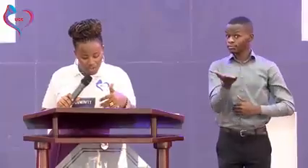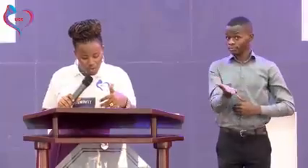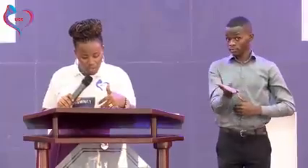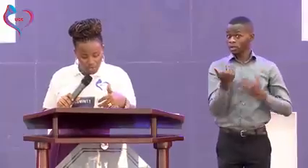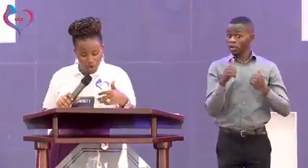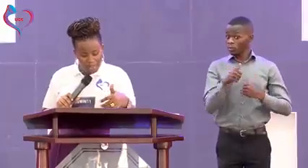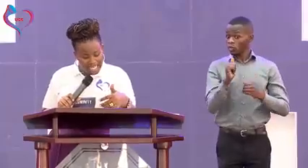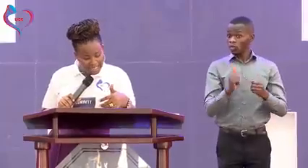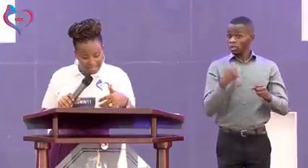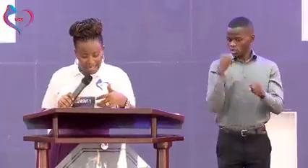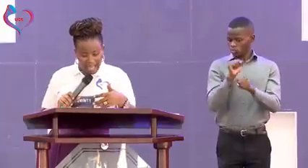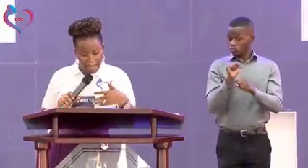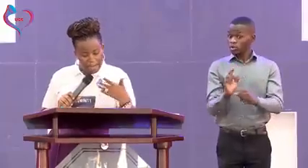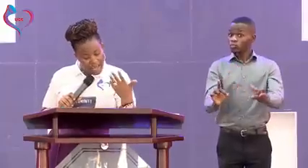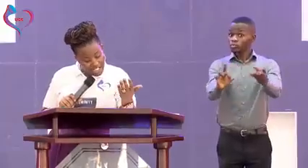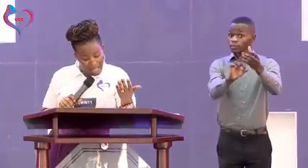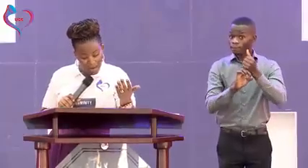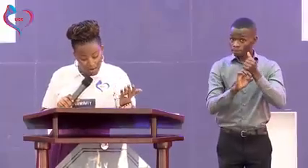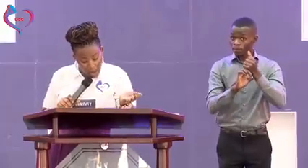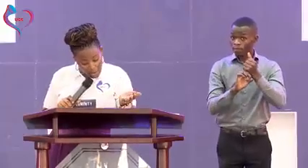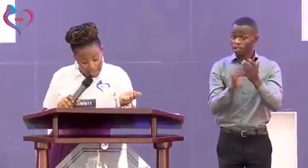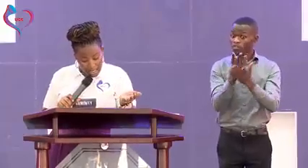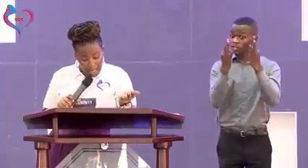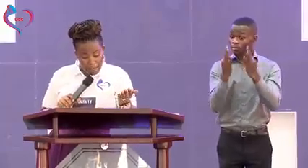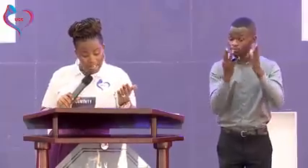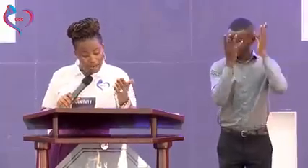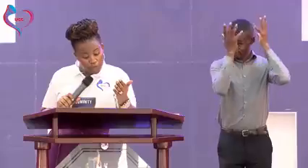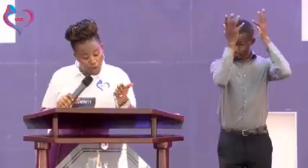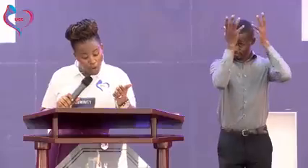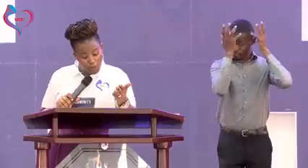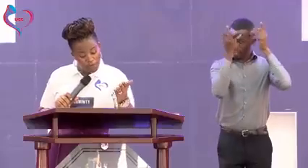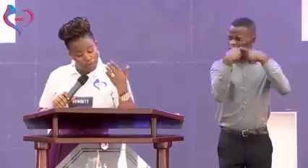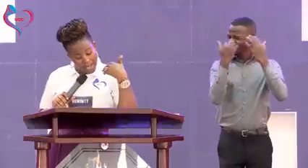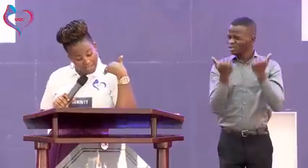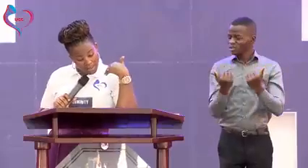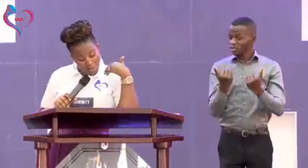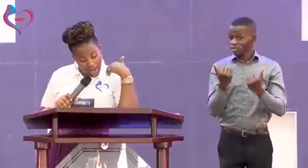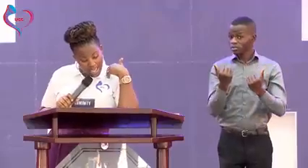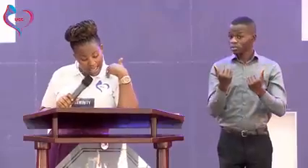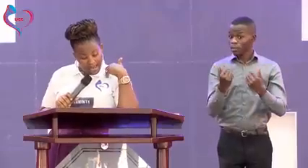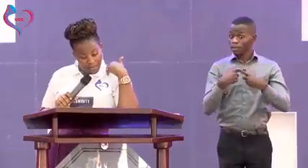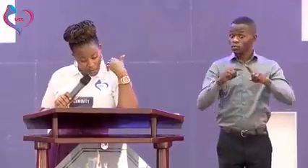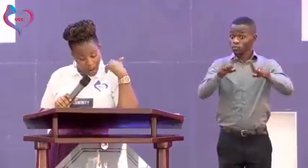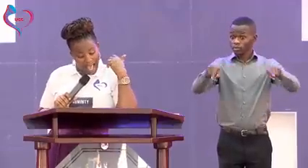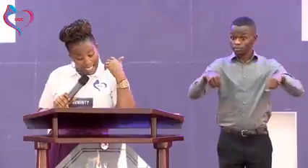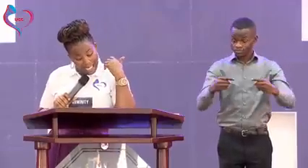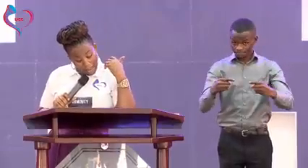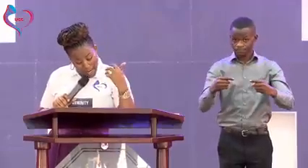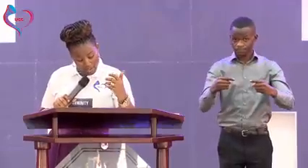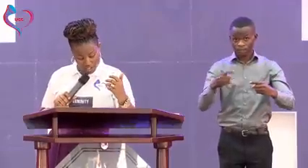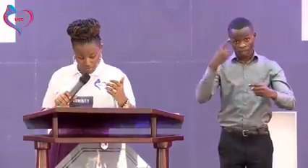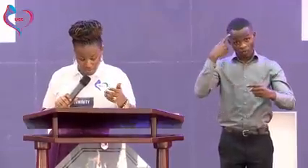Now they do it to obtain a perishable crown, but for but we for